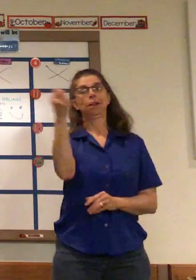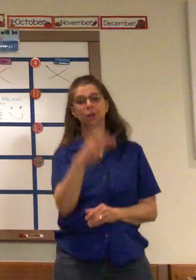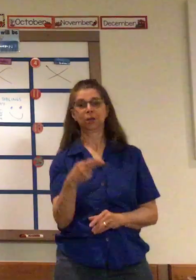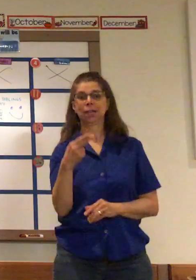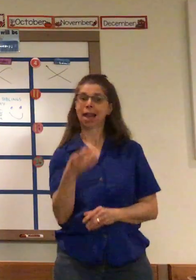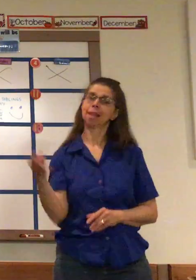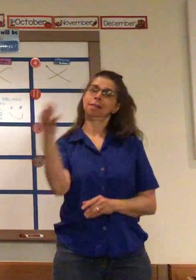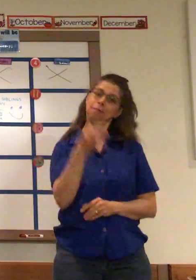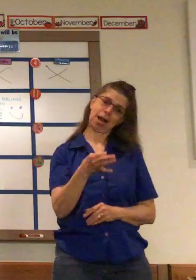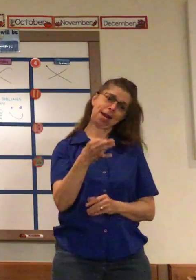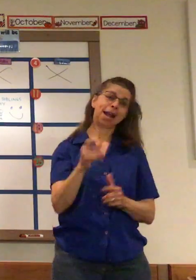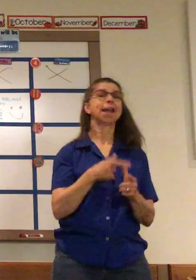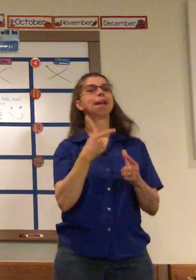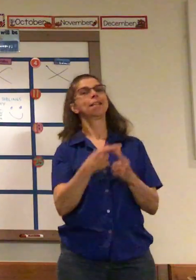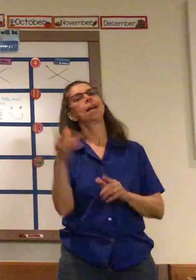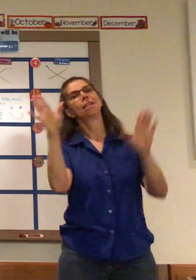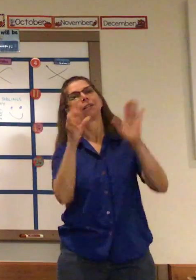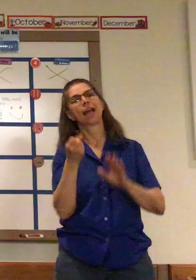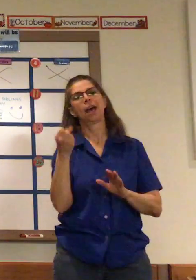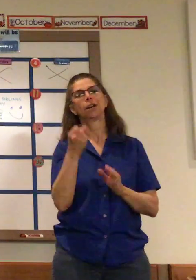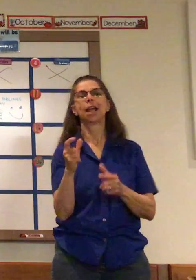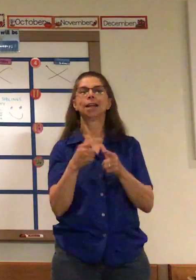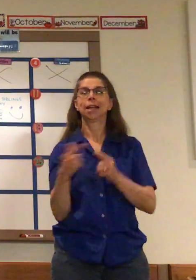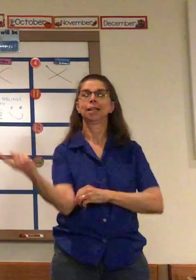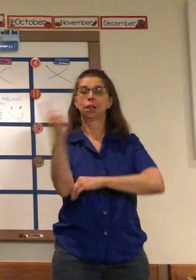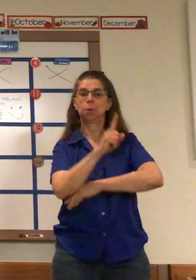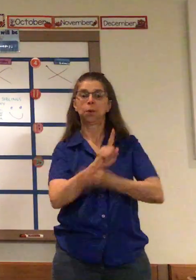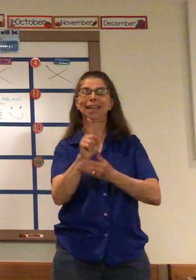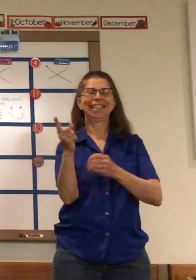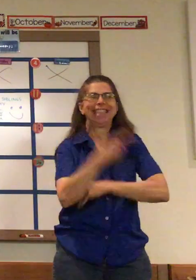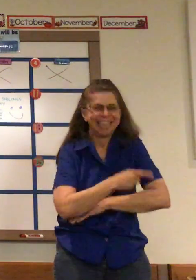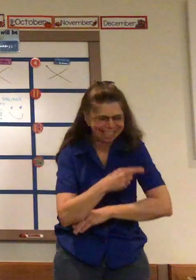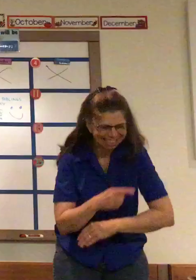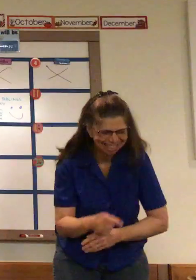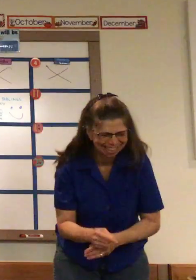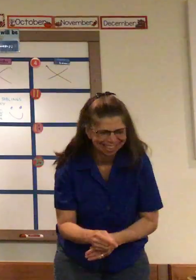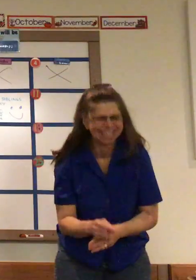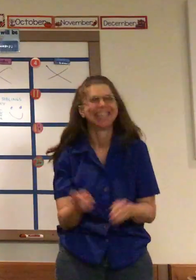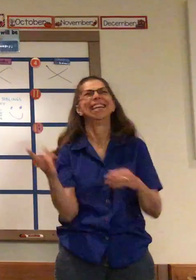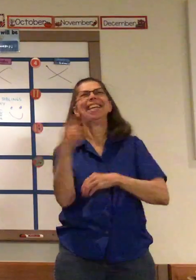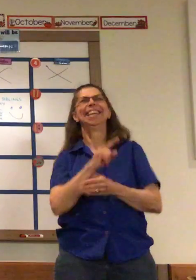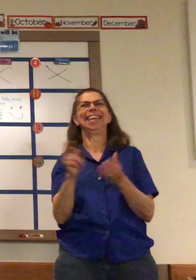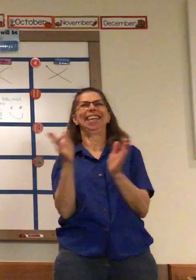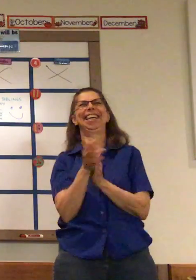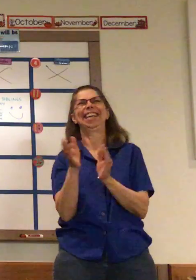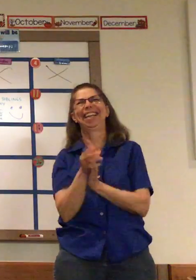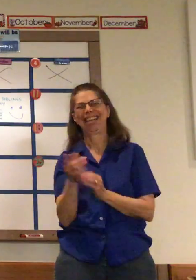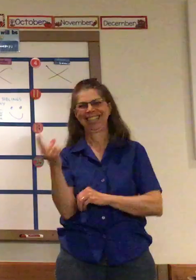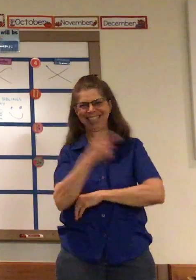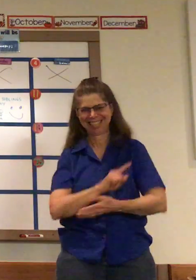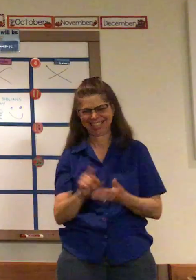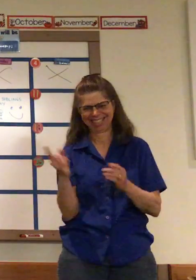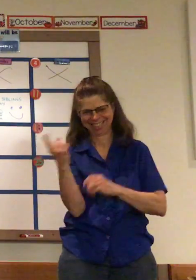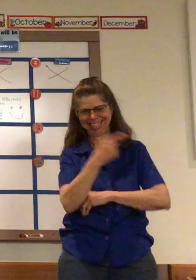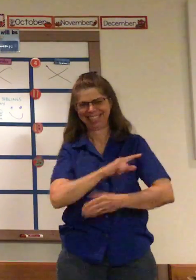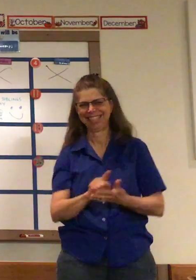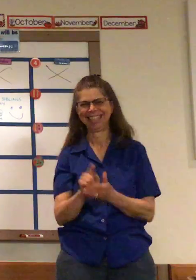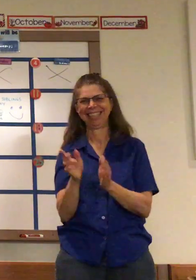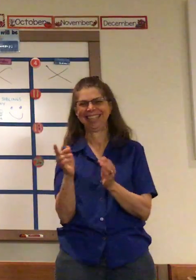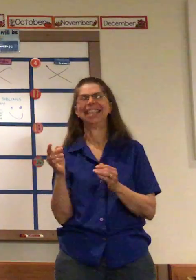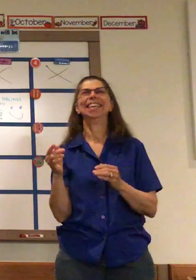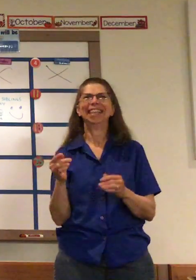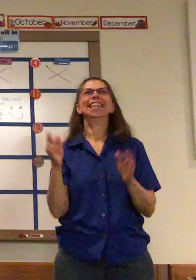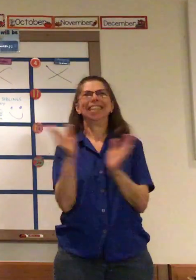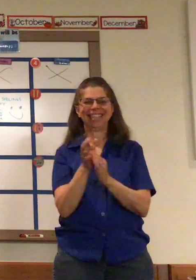Wednesday. There's Thursday and there's Friday. And then there's Saturday. Days of the week. Days of the week. Days of the week. Days of the